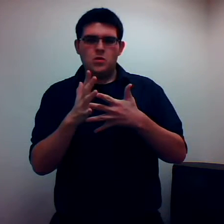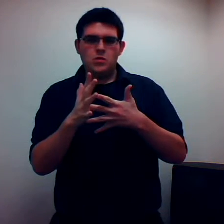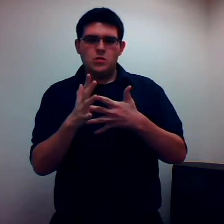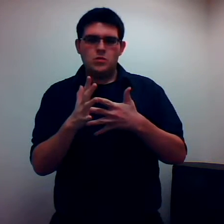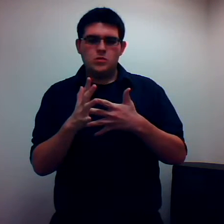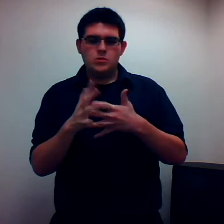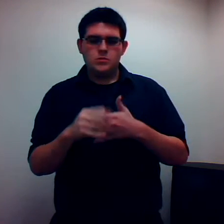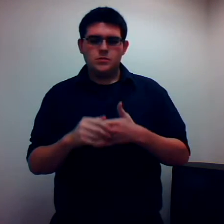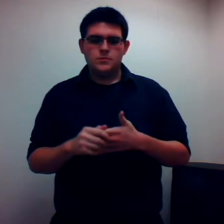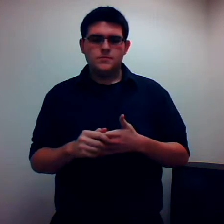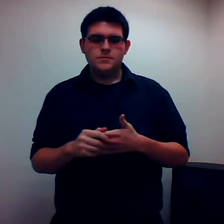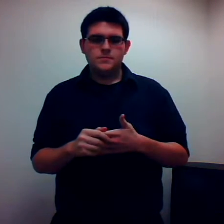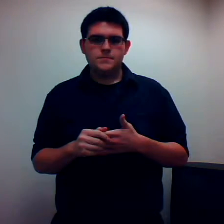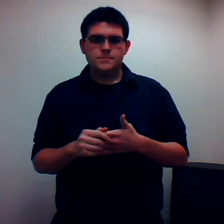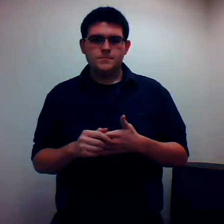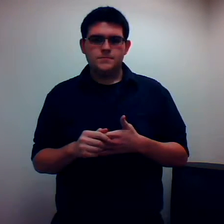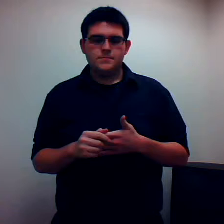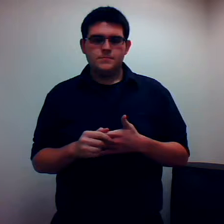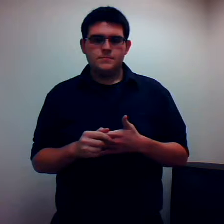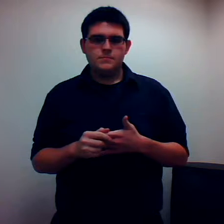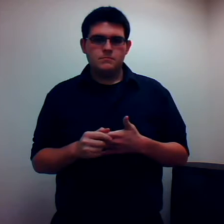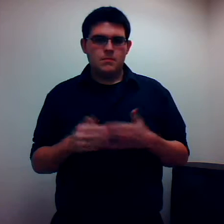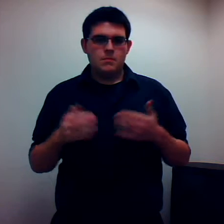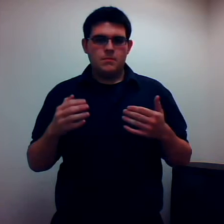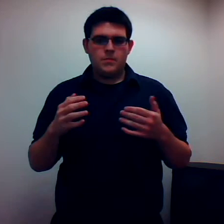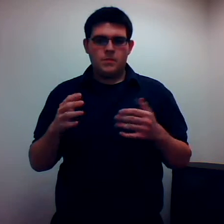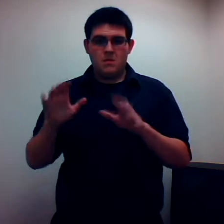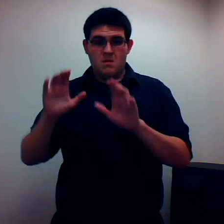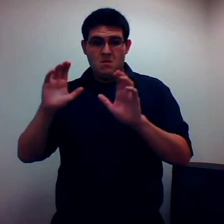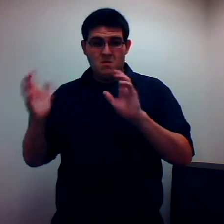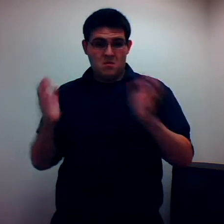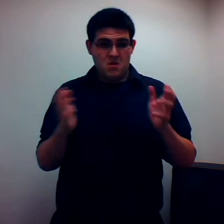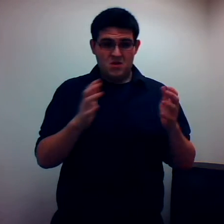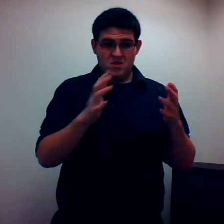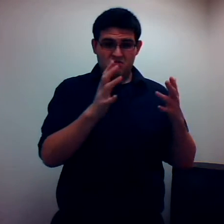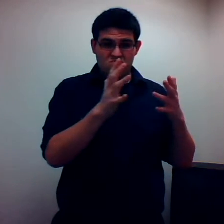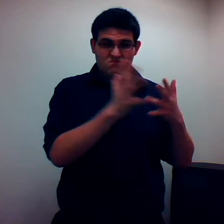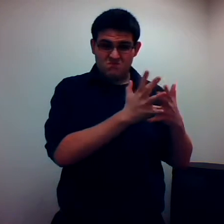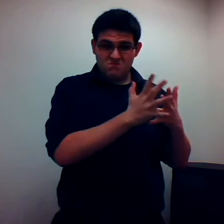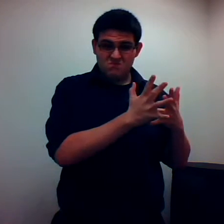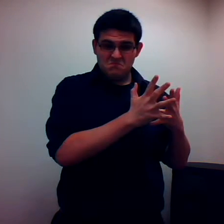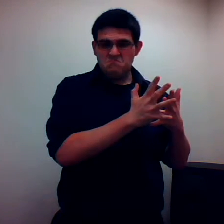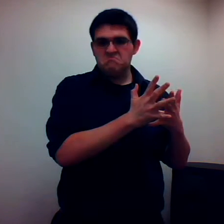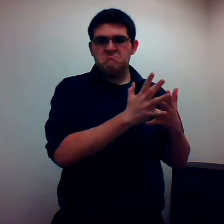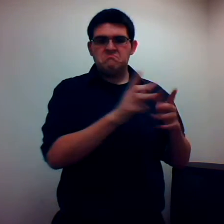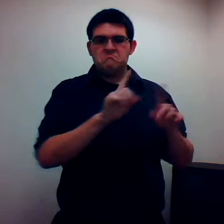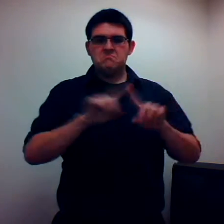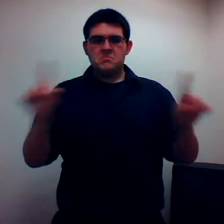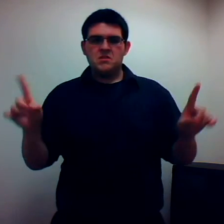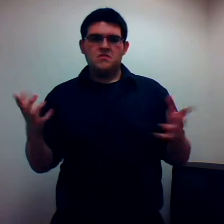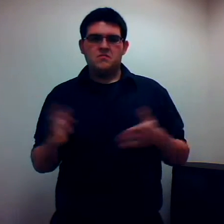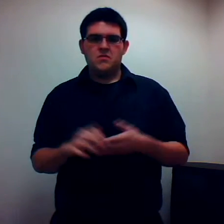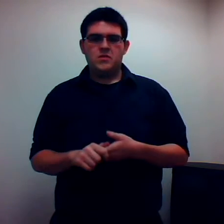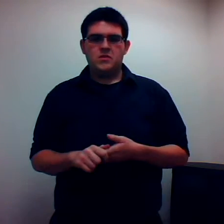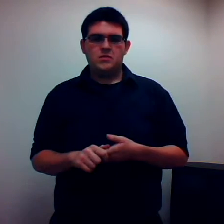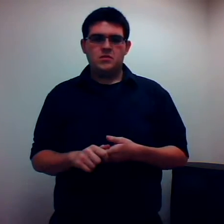reading class, but the needs are very different. So again, the goal is to integrate reading, writing, and research projects in a meaningful way